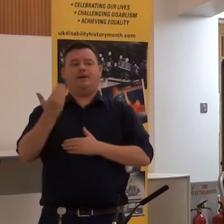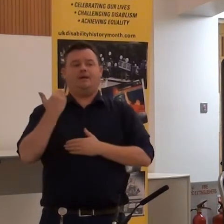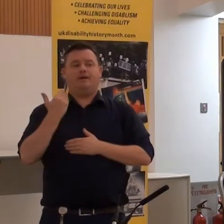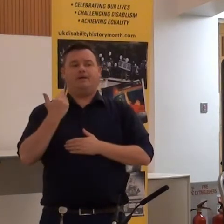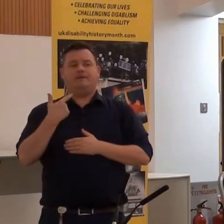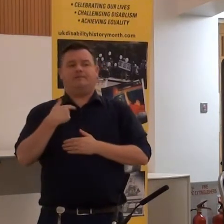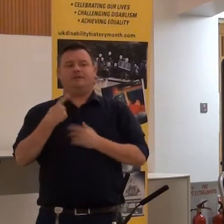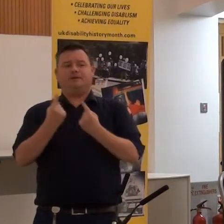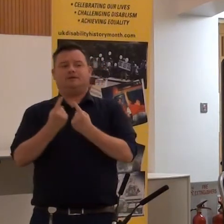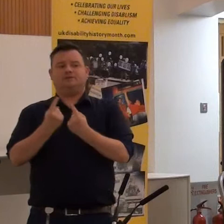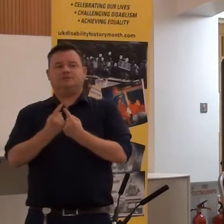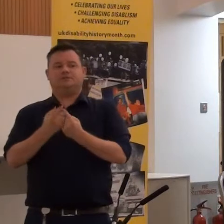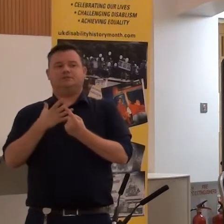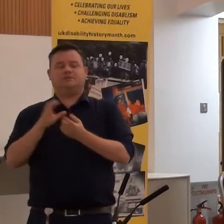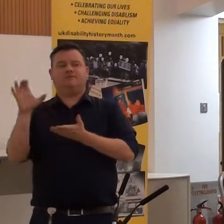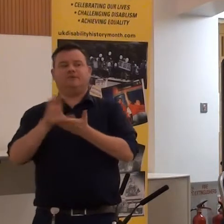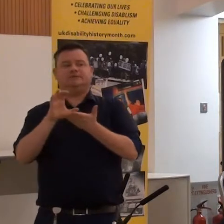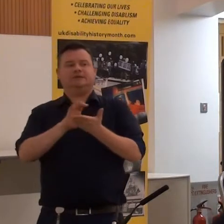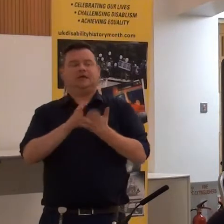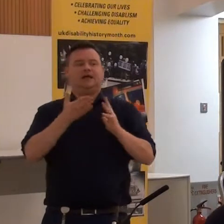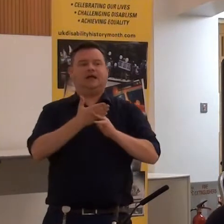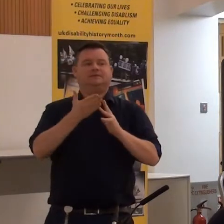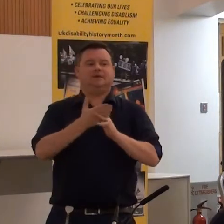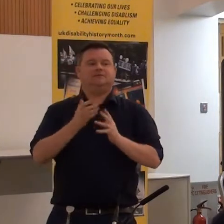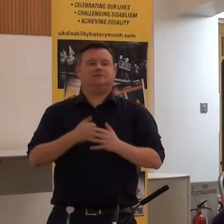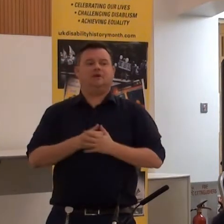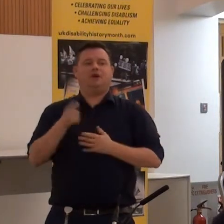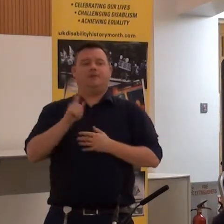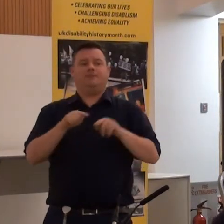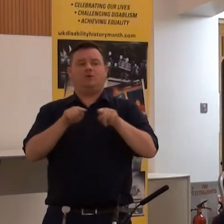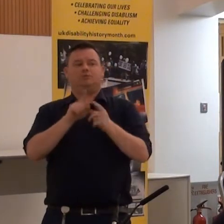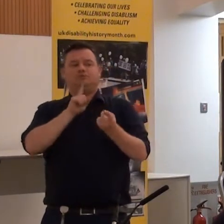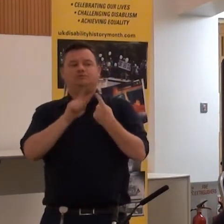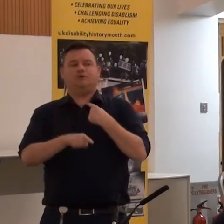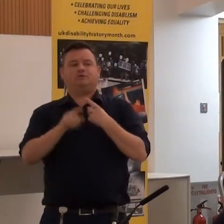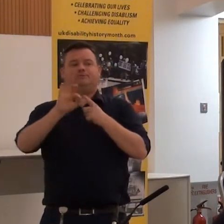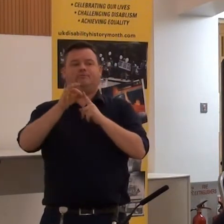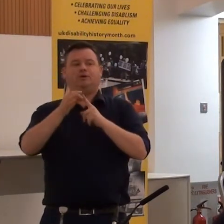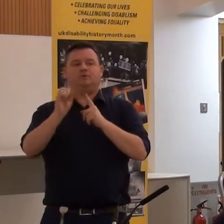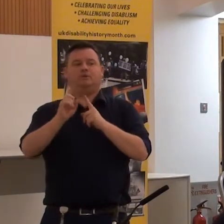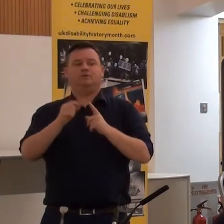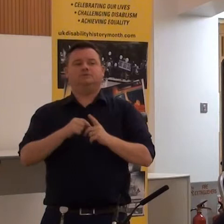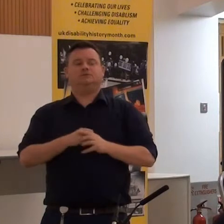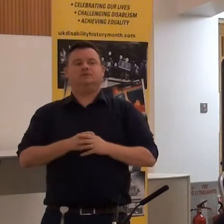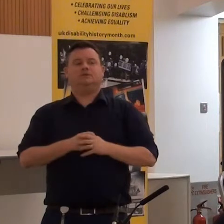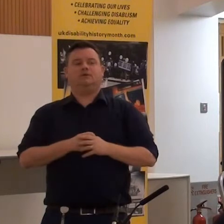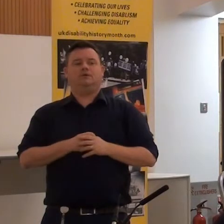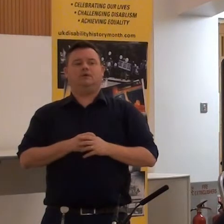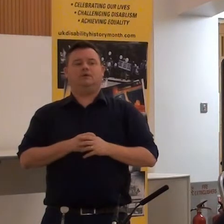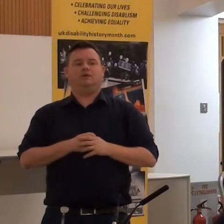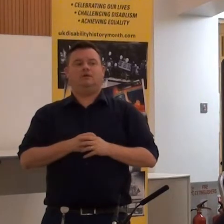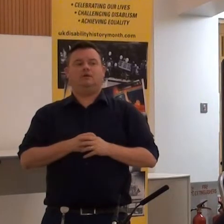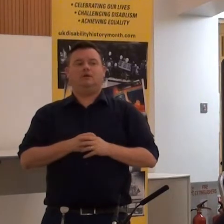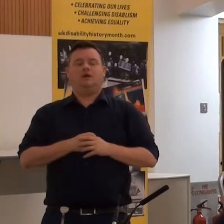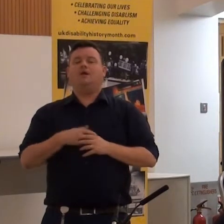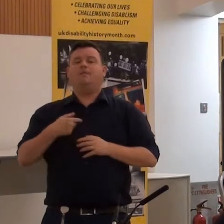train, reason, and access to it as well. But I also wanted to respond to the point about the, what the name of the lady in